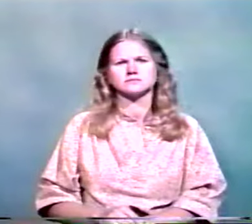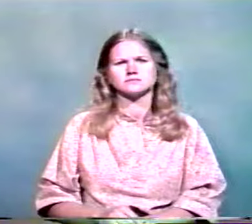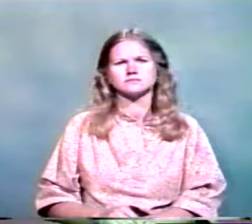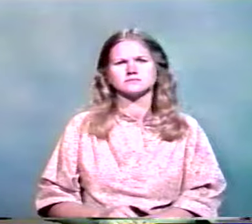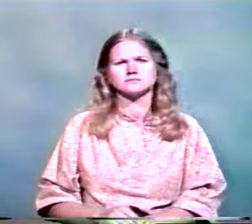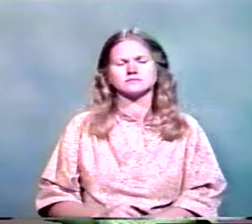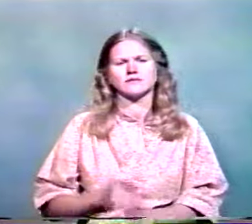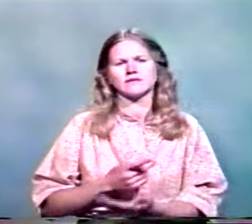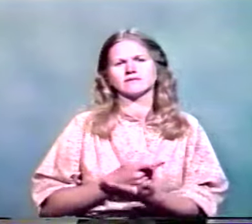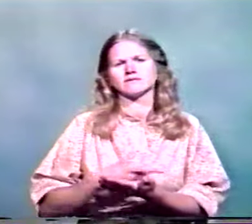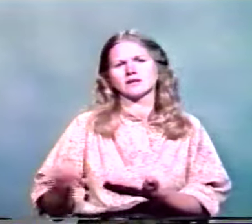Fail.